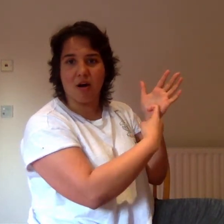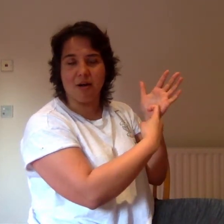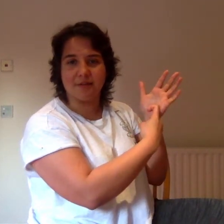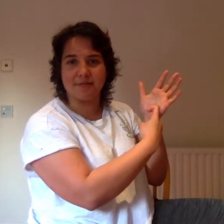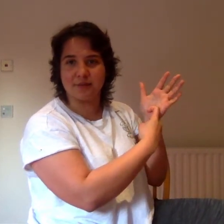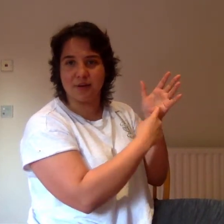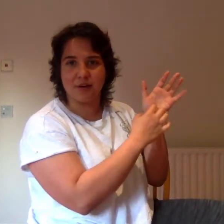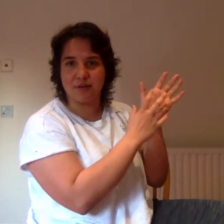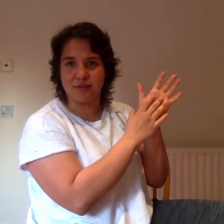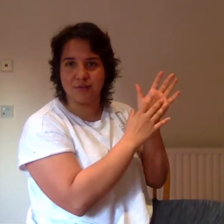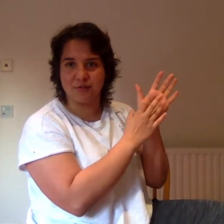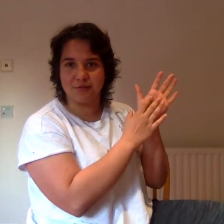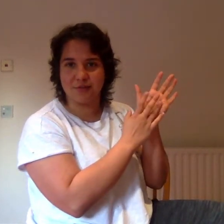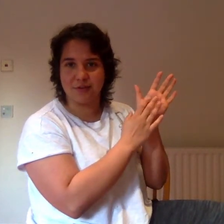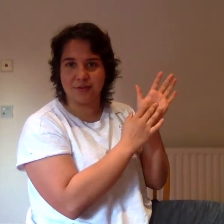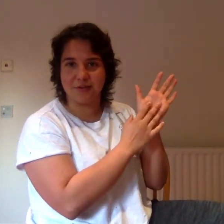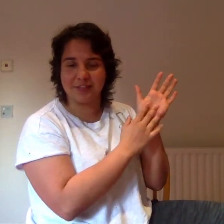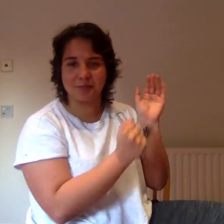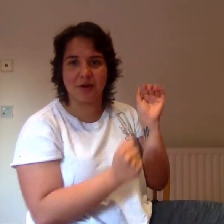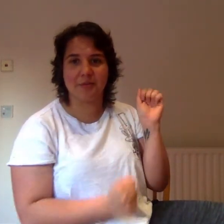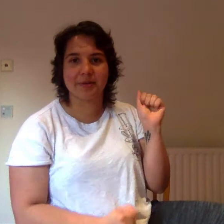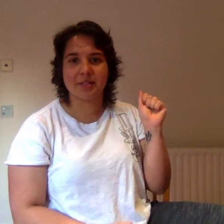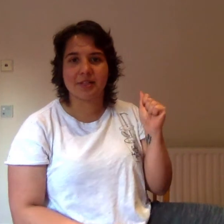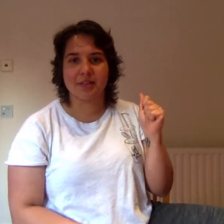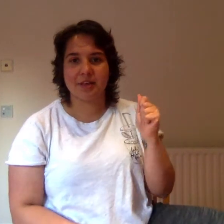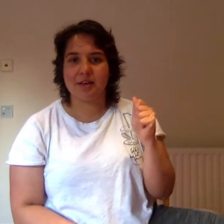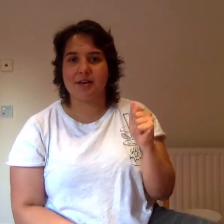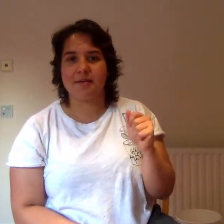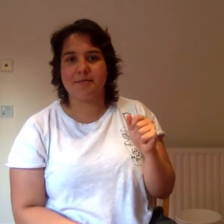are on this part.